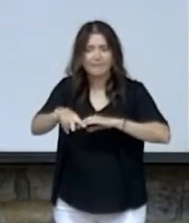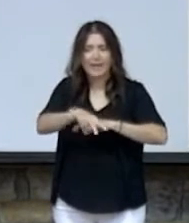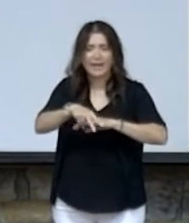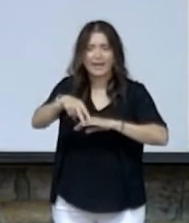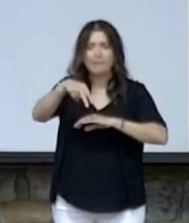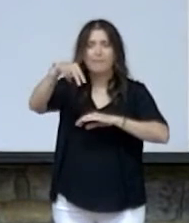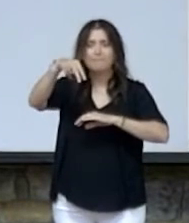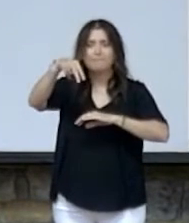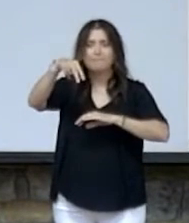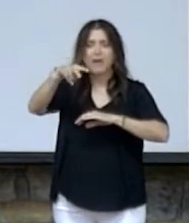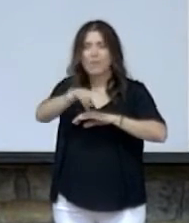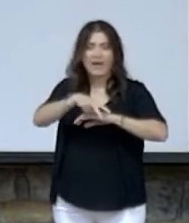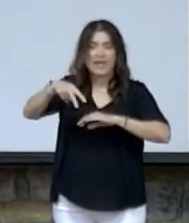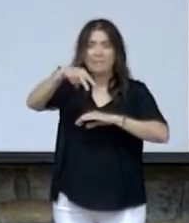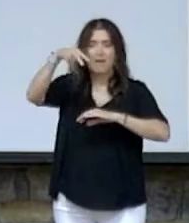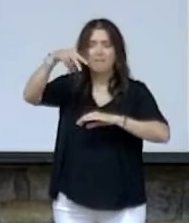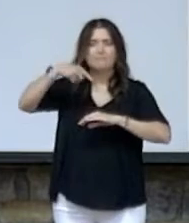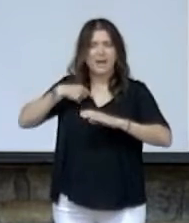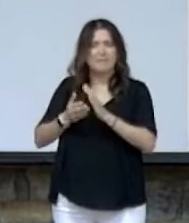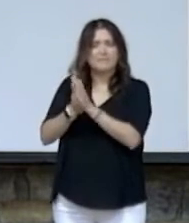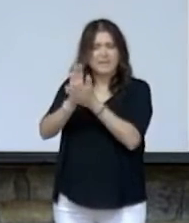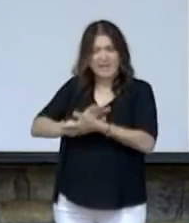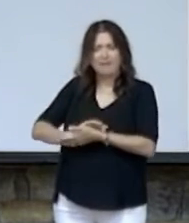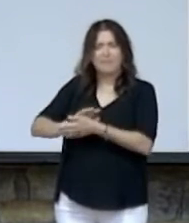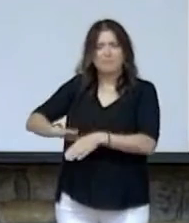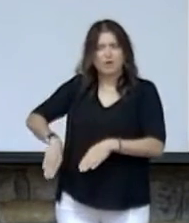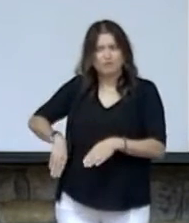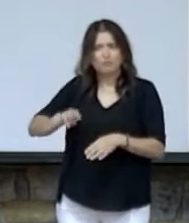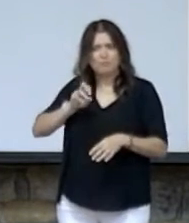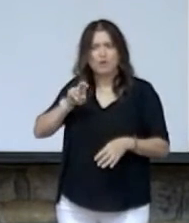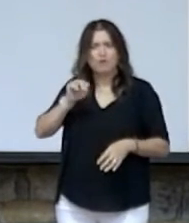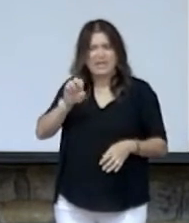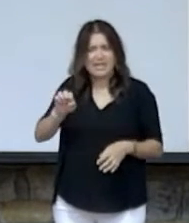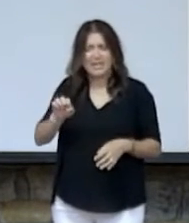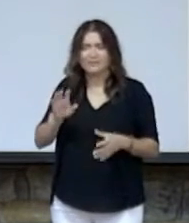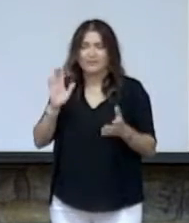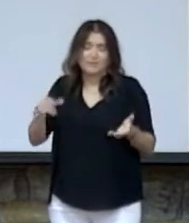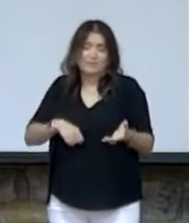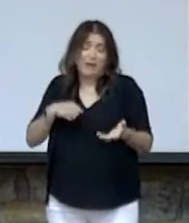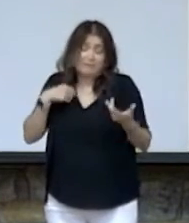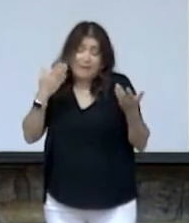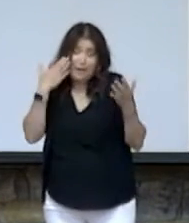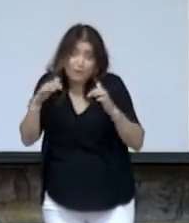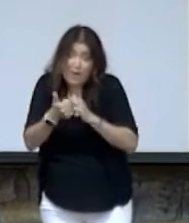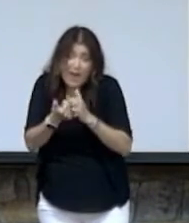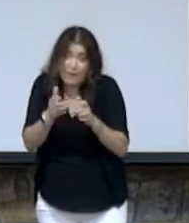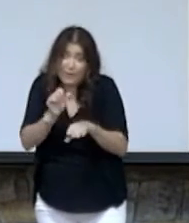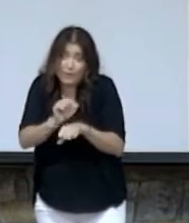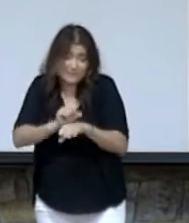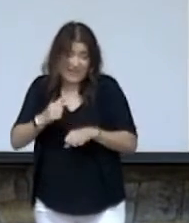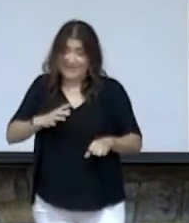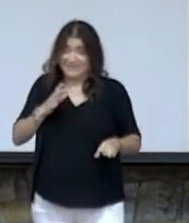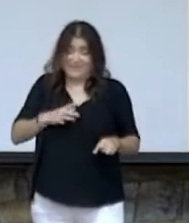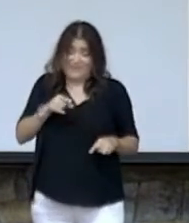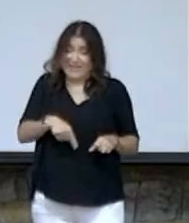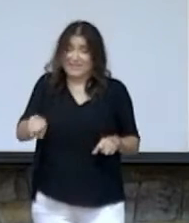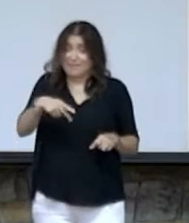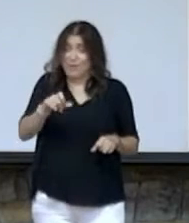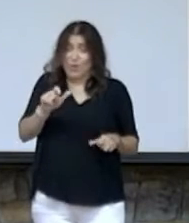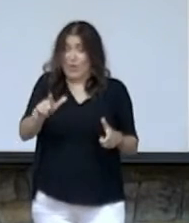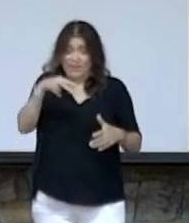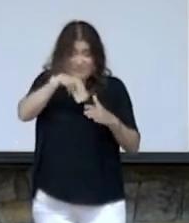And when I came up, I was a Marine. And, you know, there's just this sense of pride about it. I don't know how that works. That's a fancy pool, I guess. But anyway,